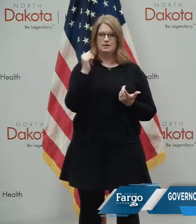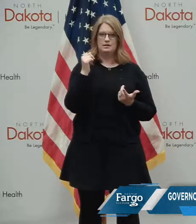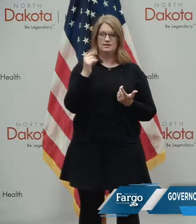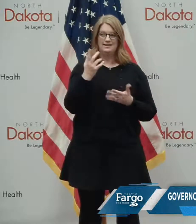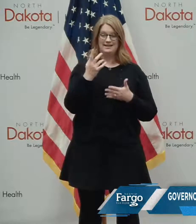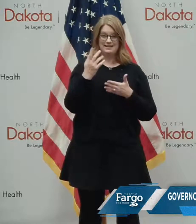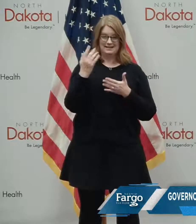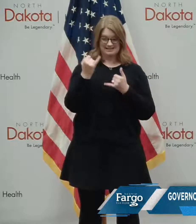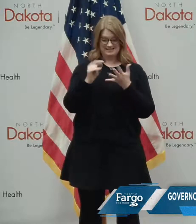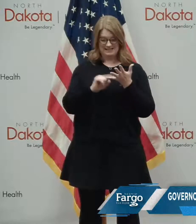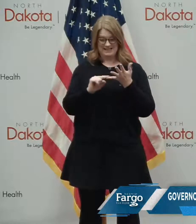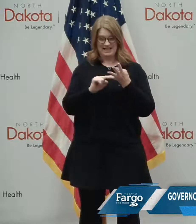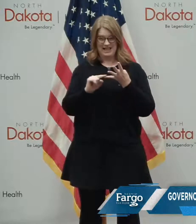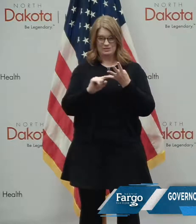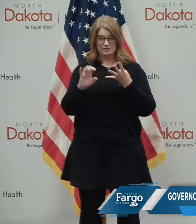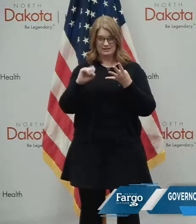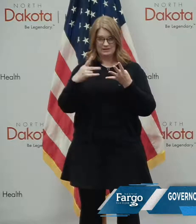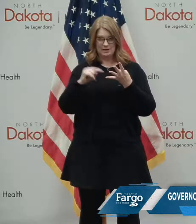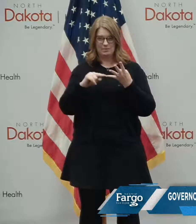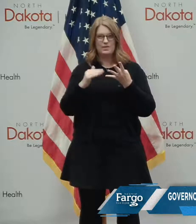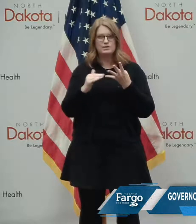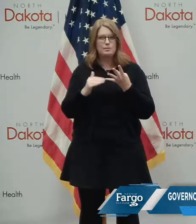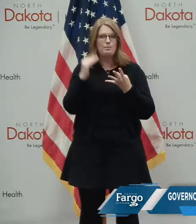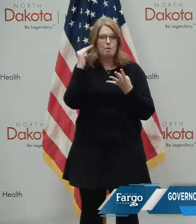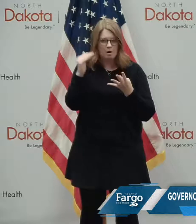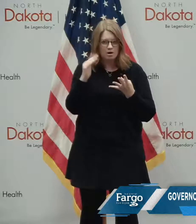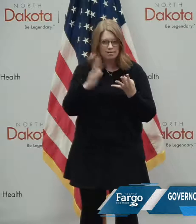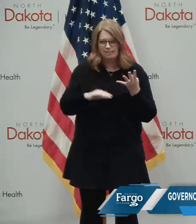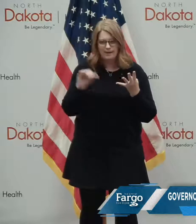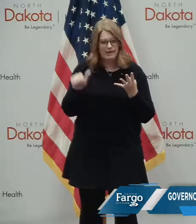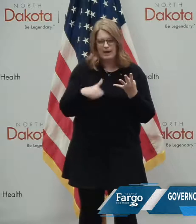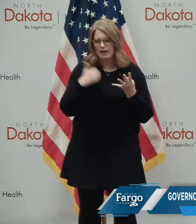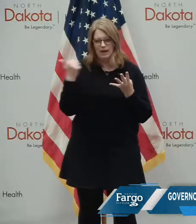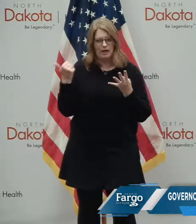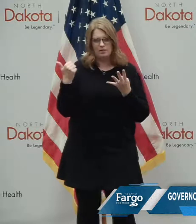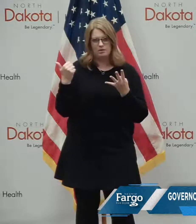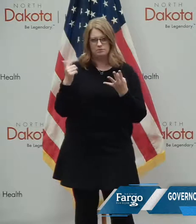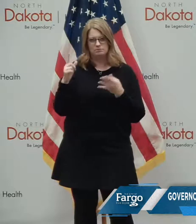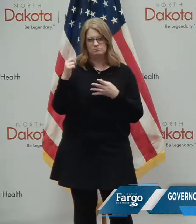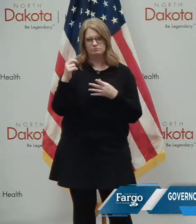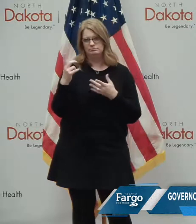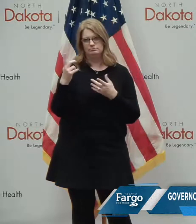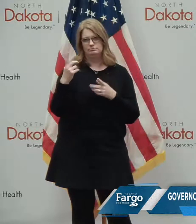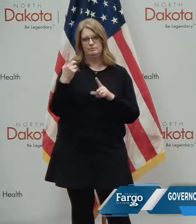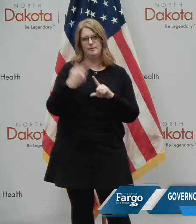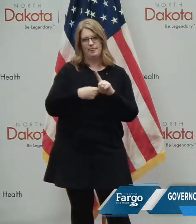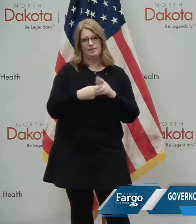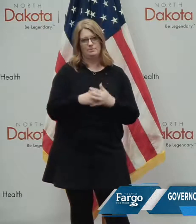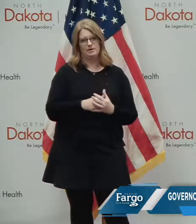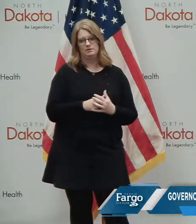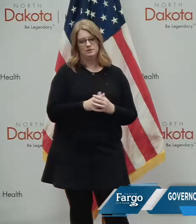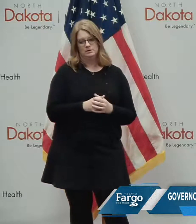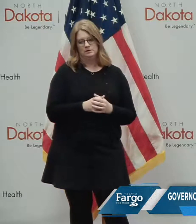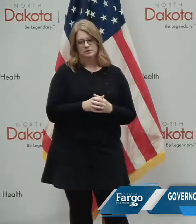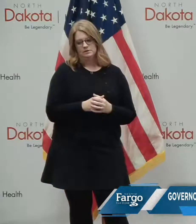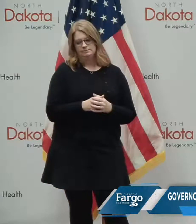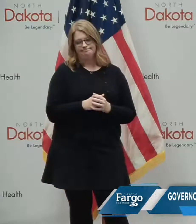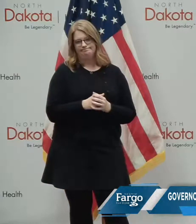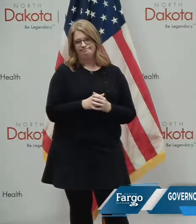last week in September than we'd had in any month. You can see why that would put a prediction engine moving things upwards, but we definitely want to see